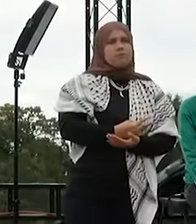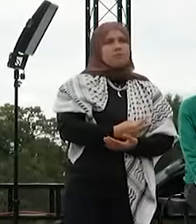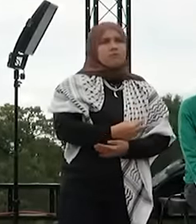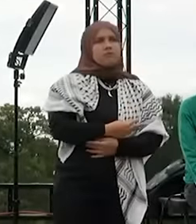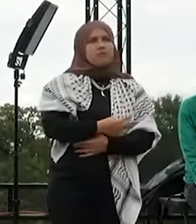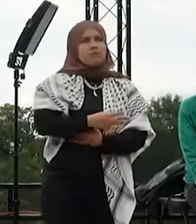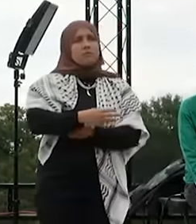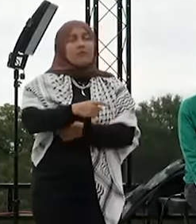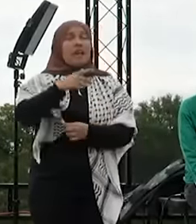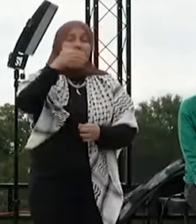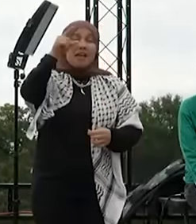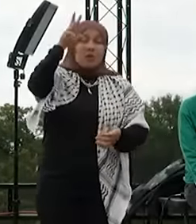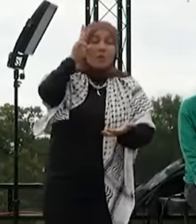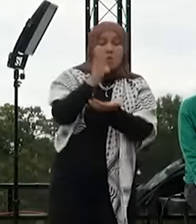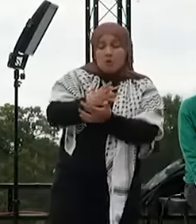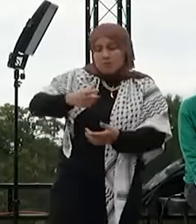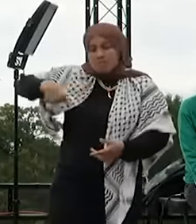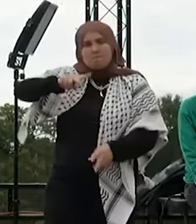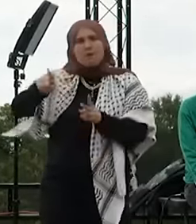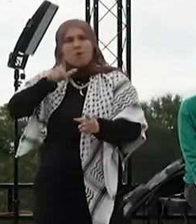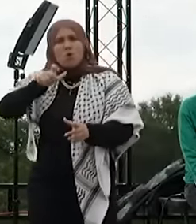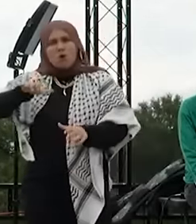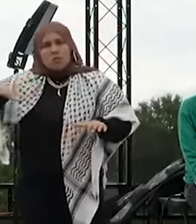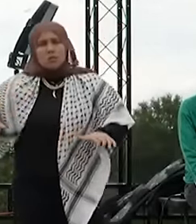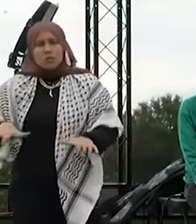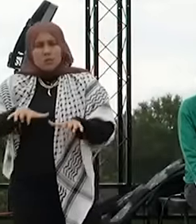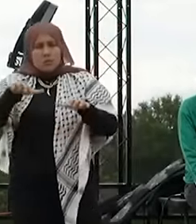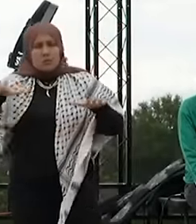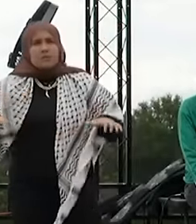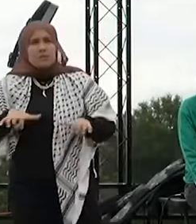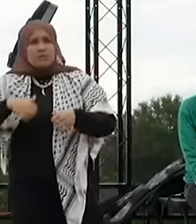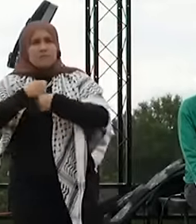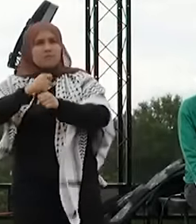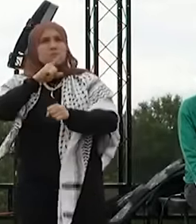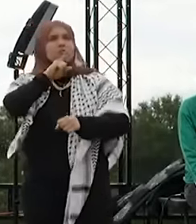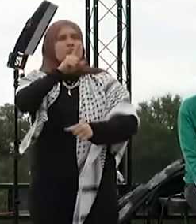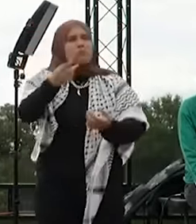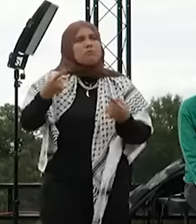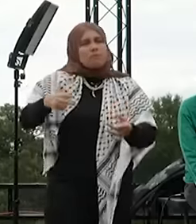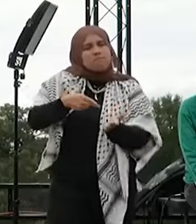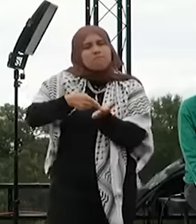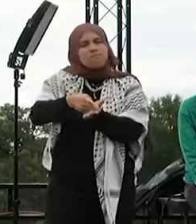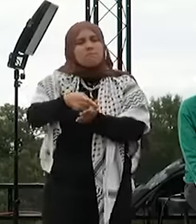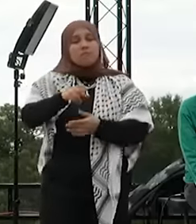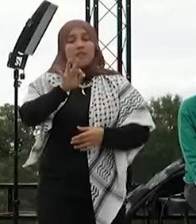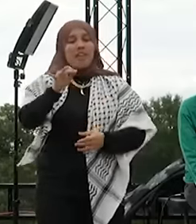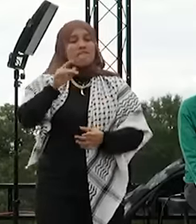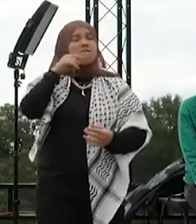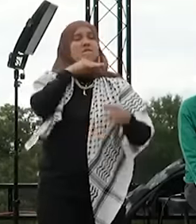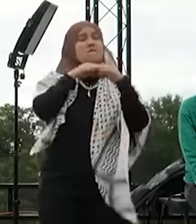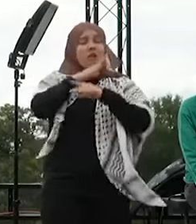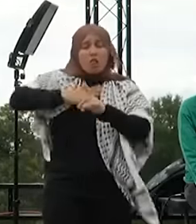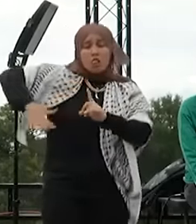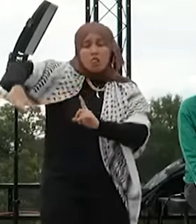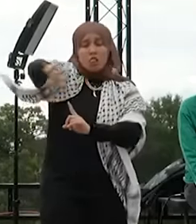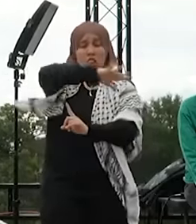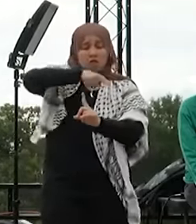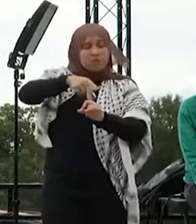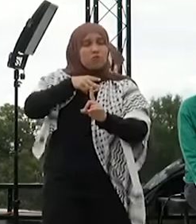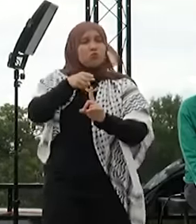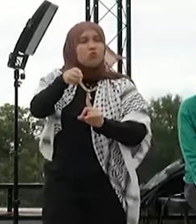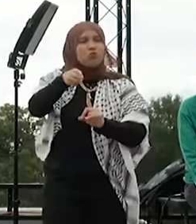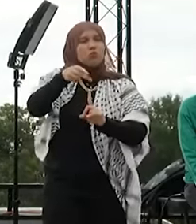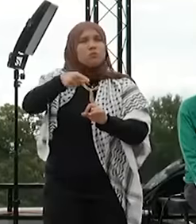can to establish truth even when they are surrounded by falsehood. And on the Day